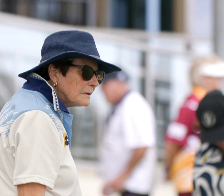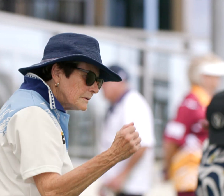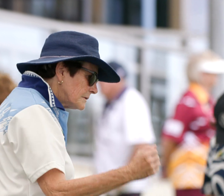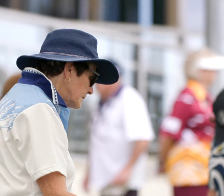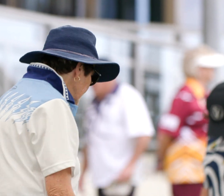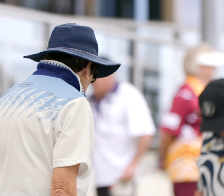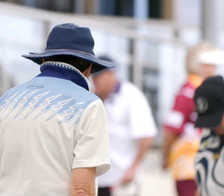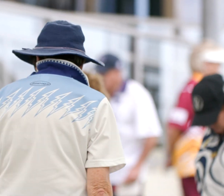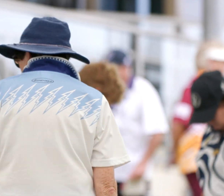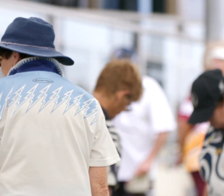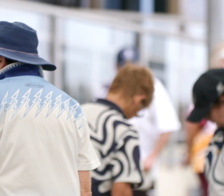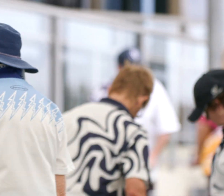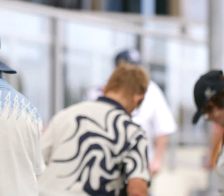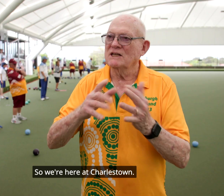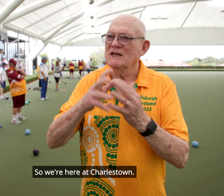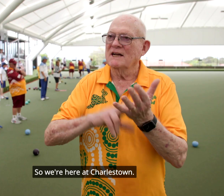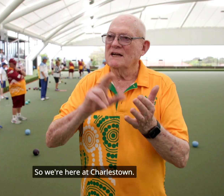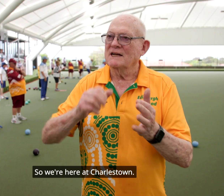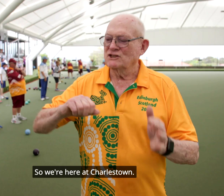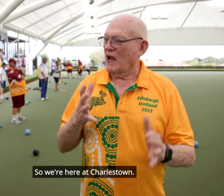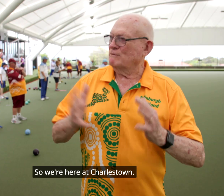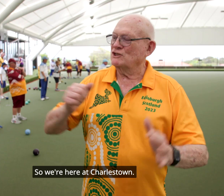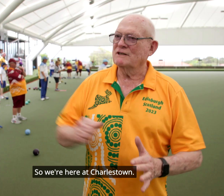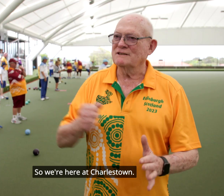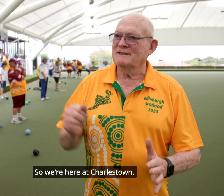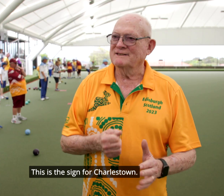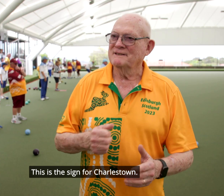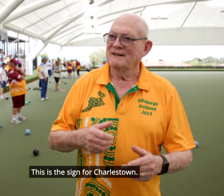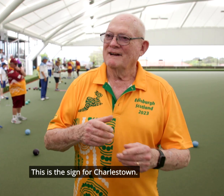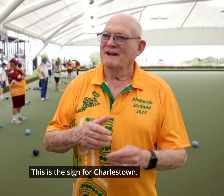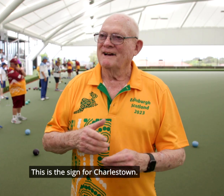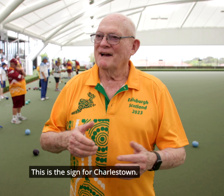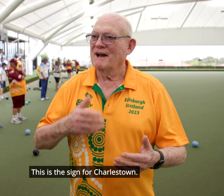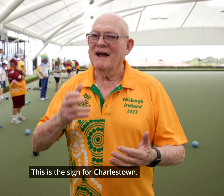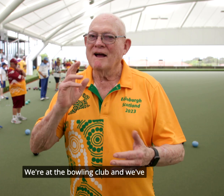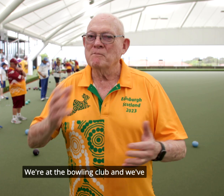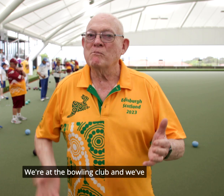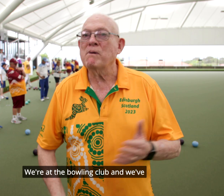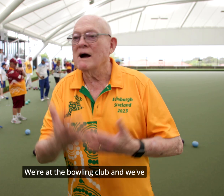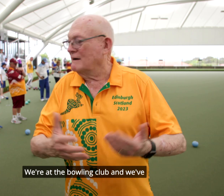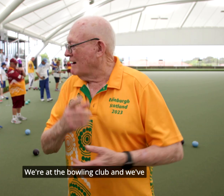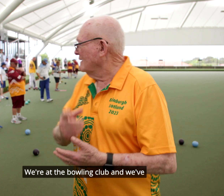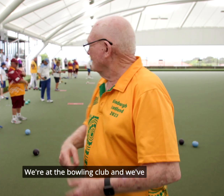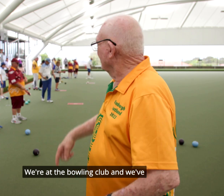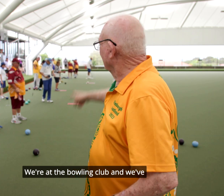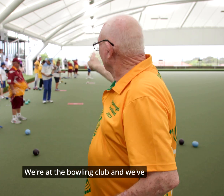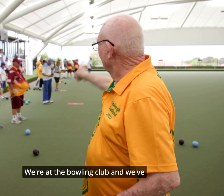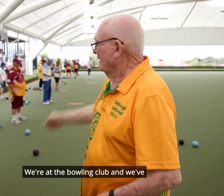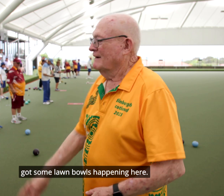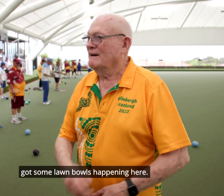So we're here at Charlestown. This is a sign for Charlestown. We're at the bowling club, and we've got some